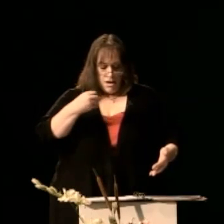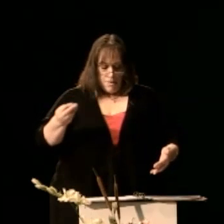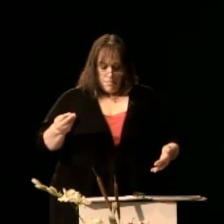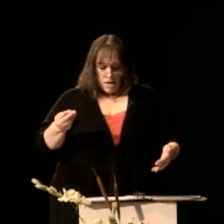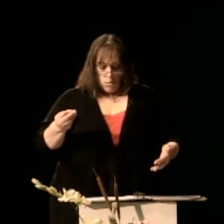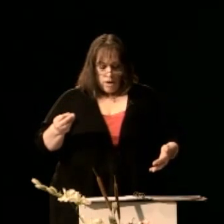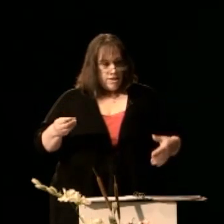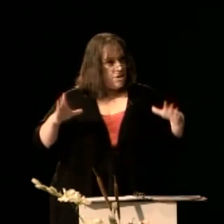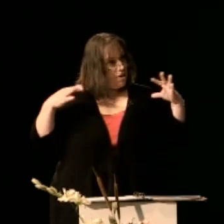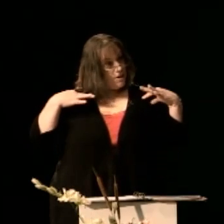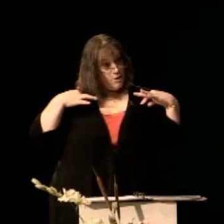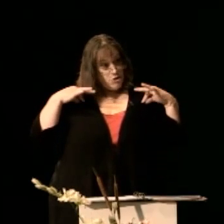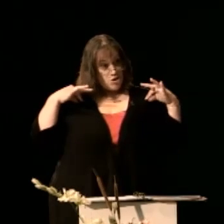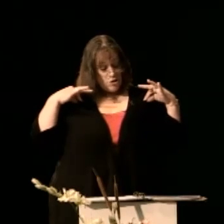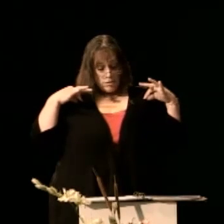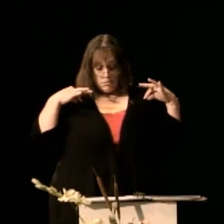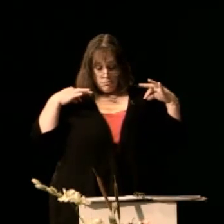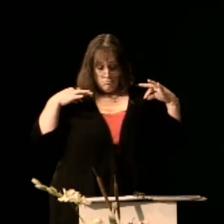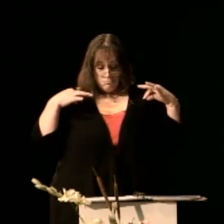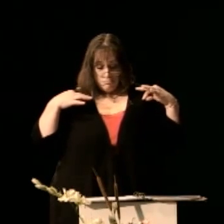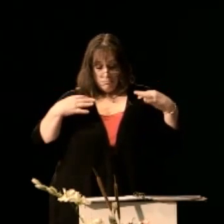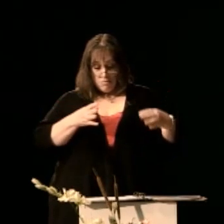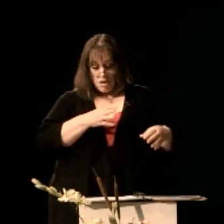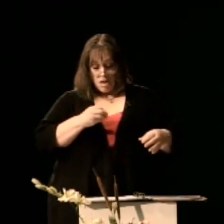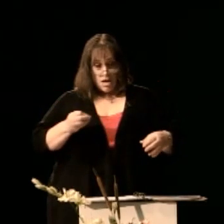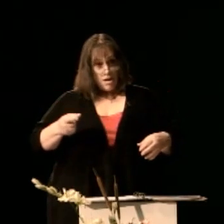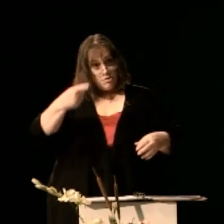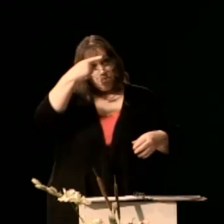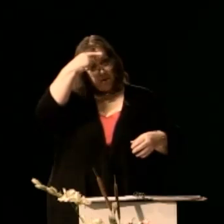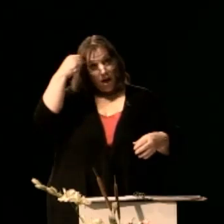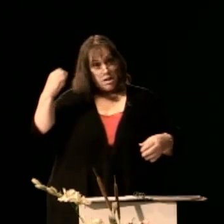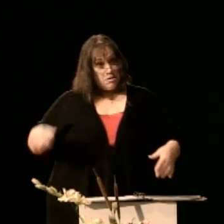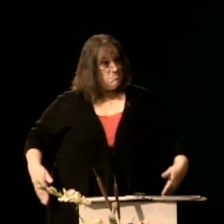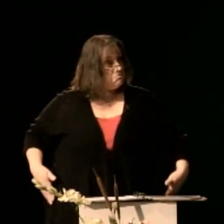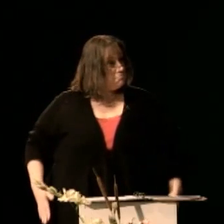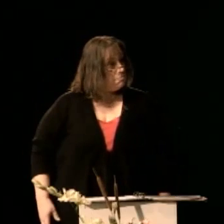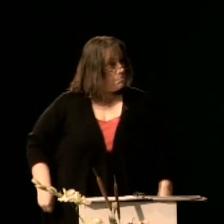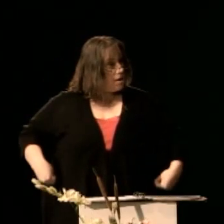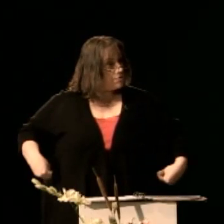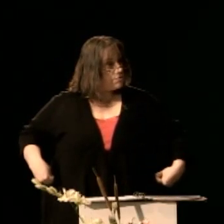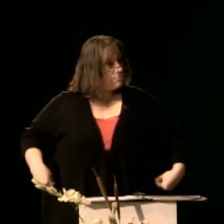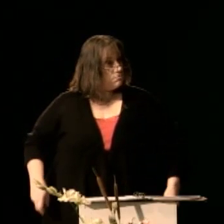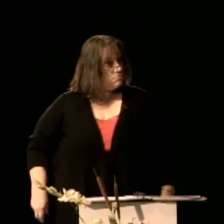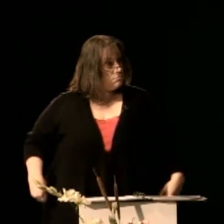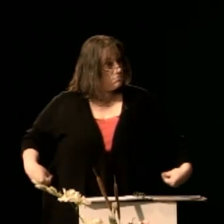My white shirt and black pants.